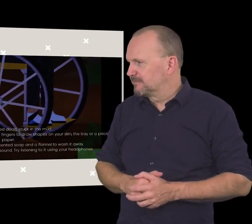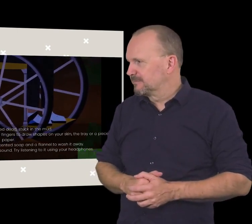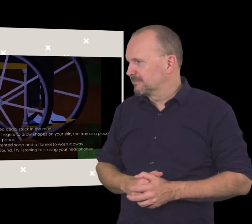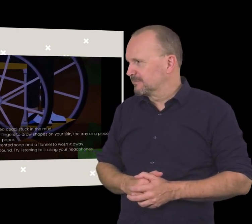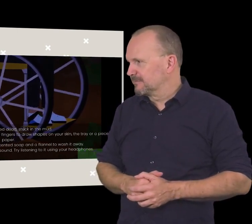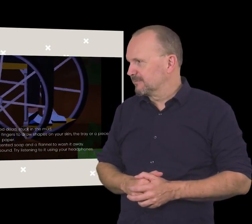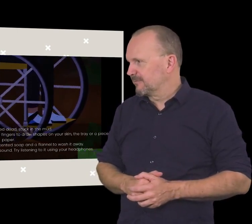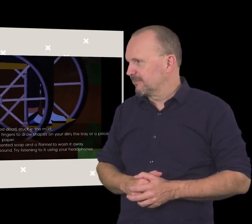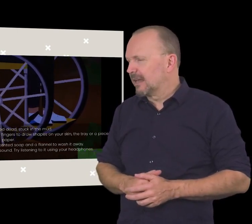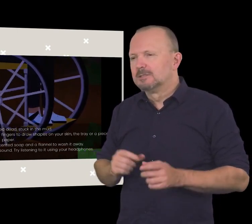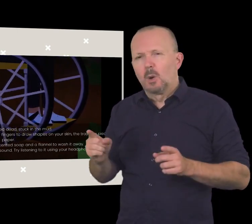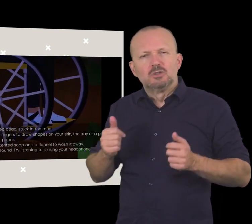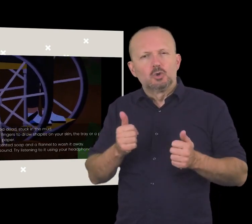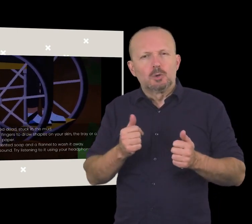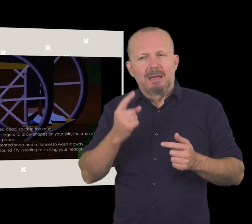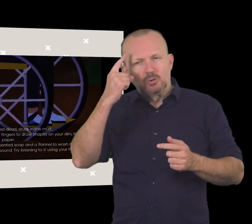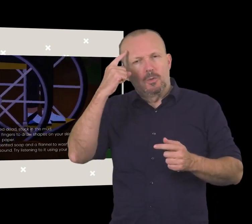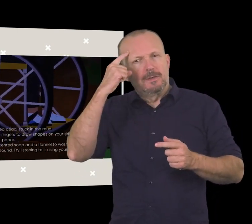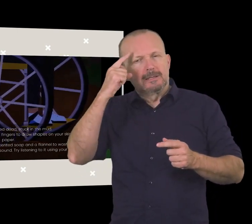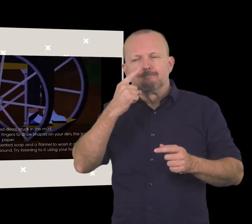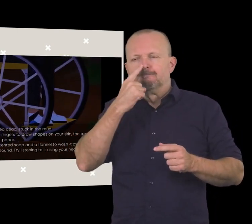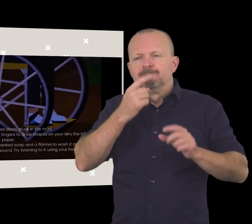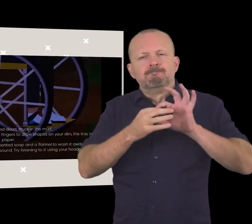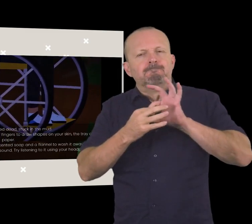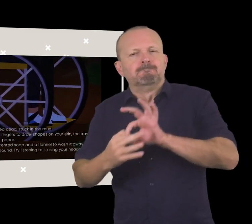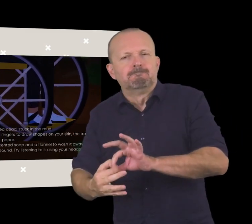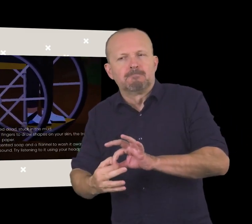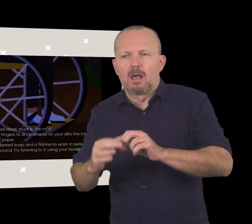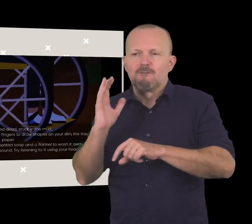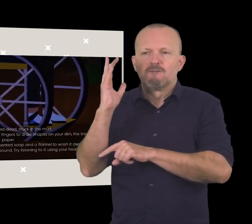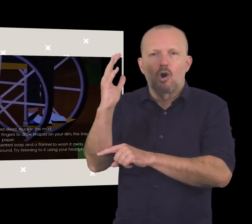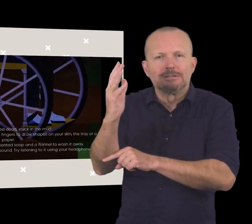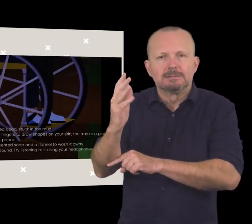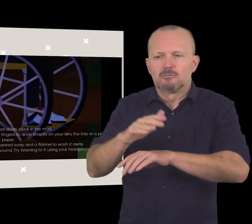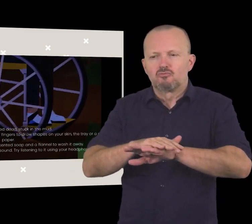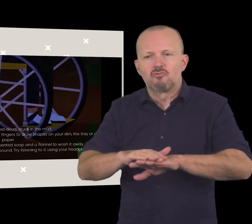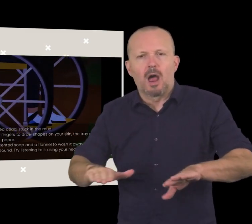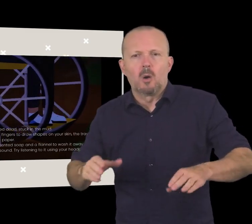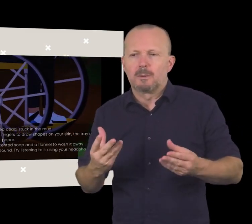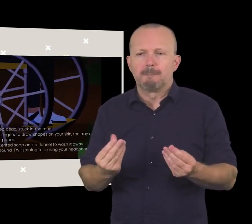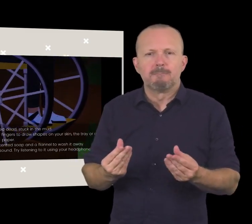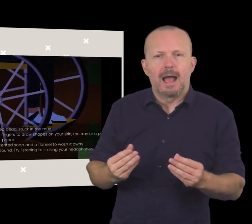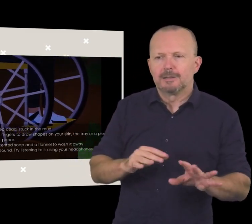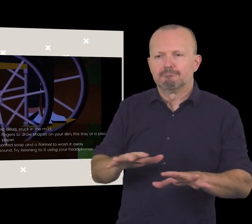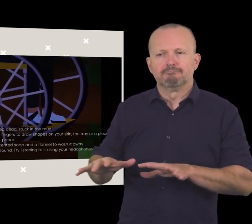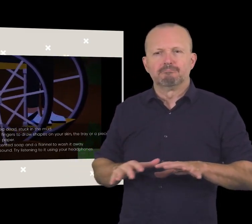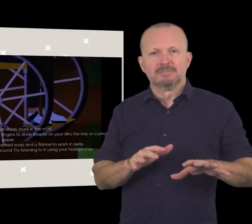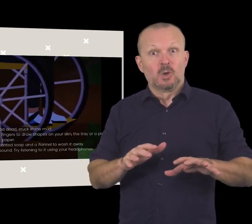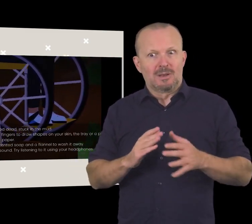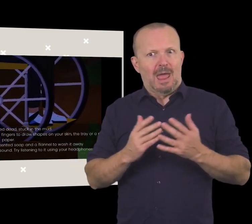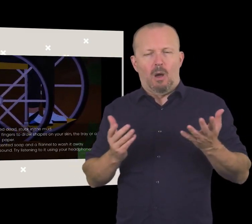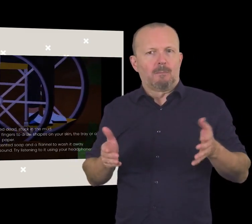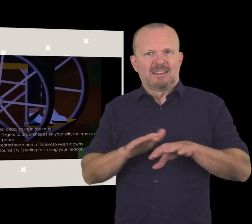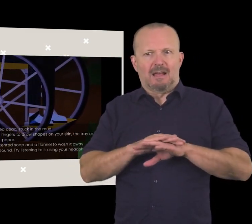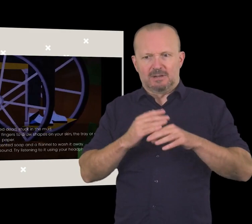garden. It's got some little bits of wood and forest and stuff, which is cool. So now I'm covered in